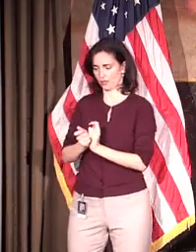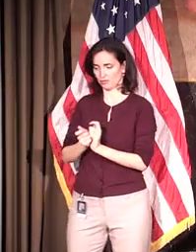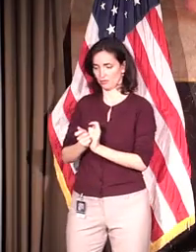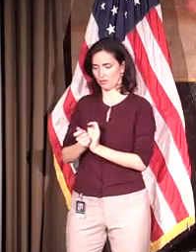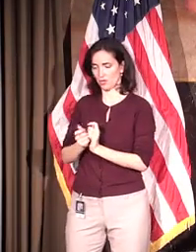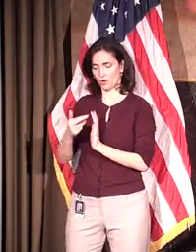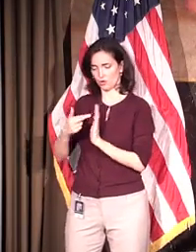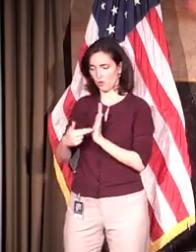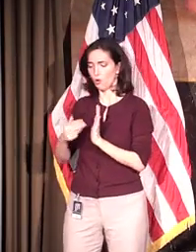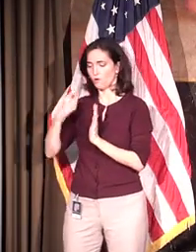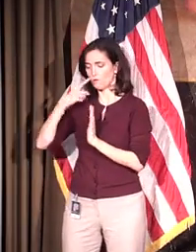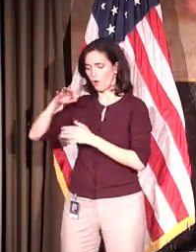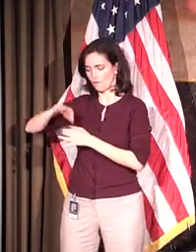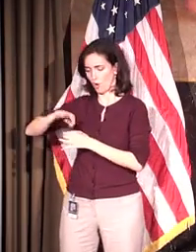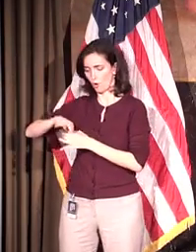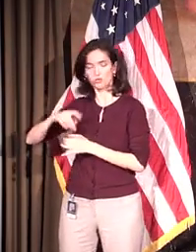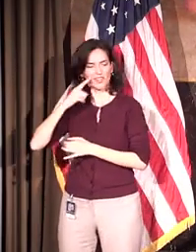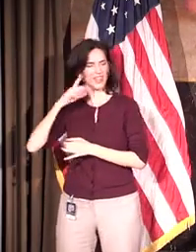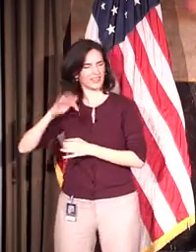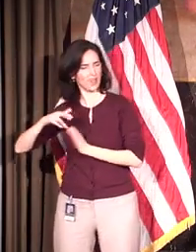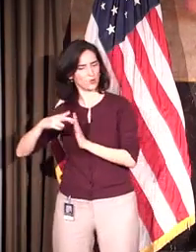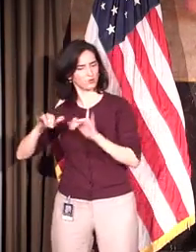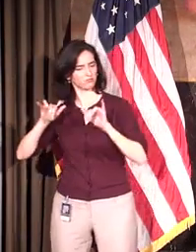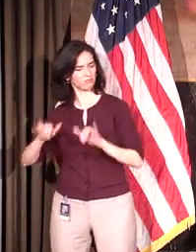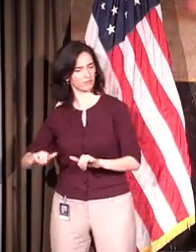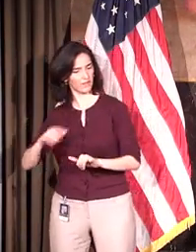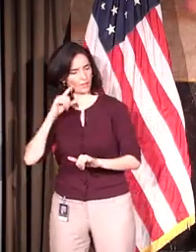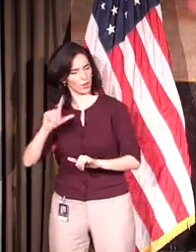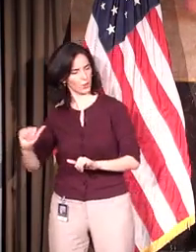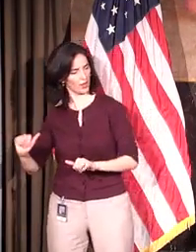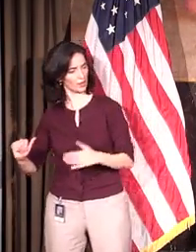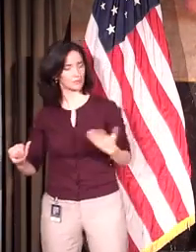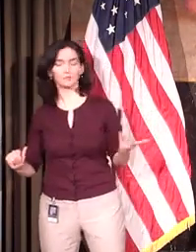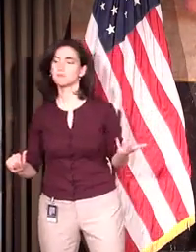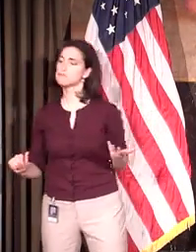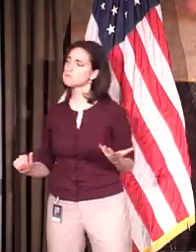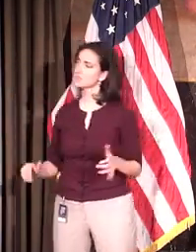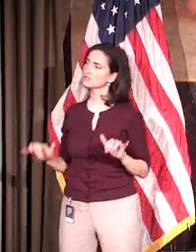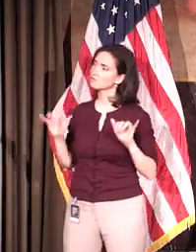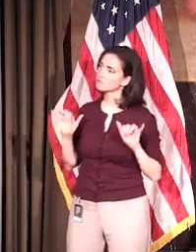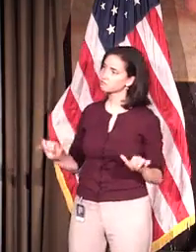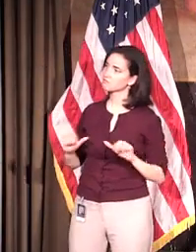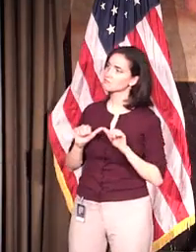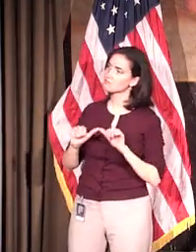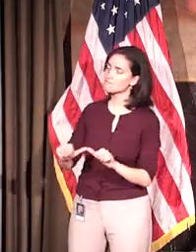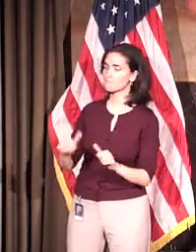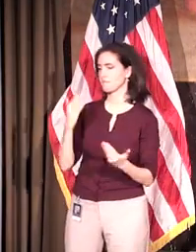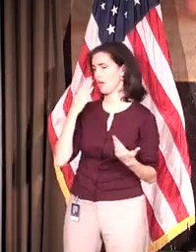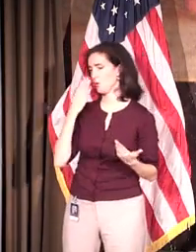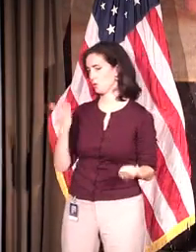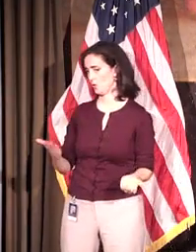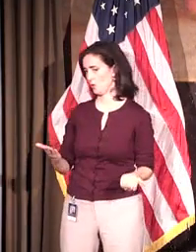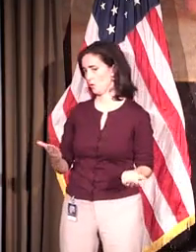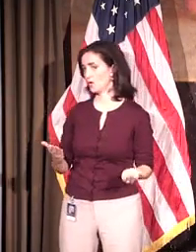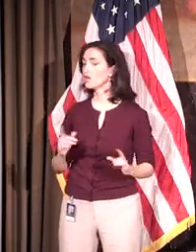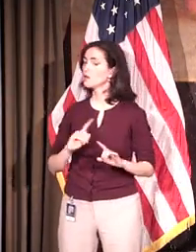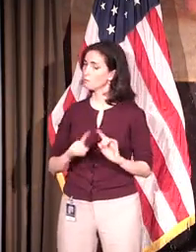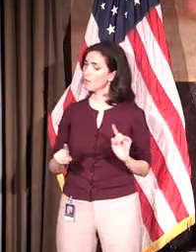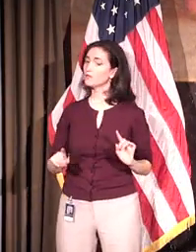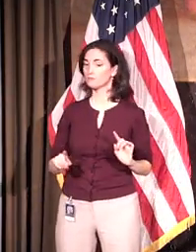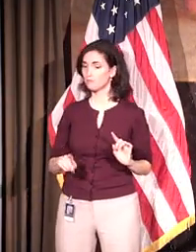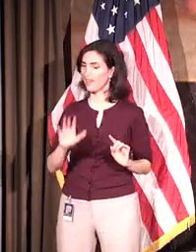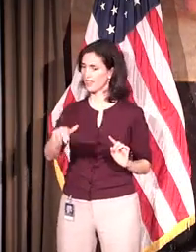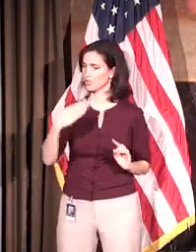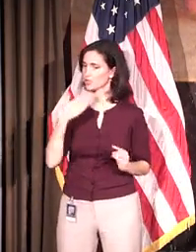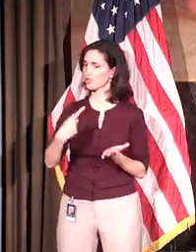need to be put in place permanently in Louisiana? You know, I don't know if they need to be put in place permanently, but I do think we need to have